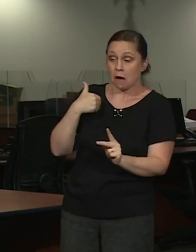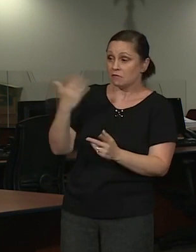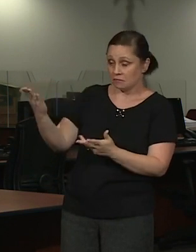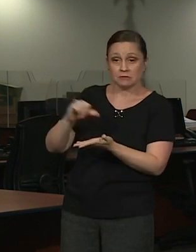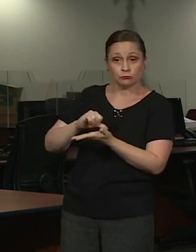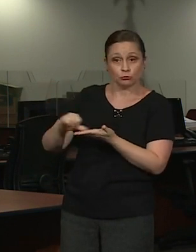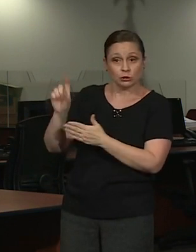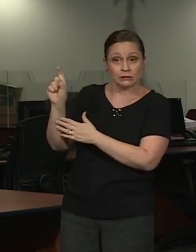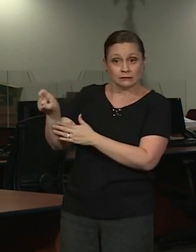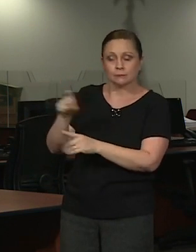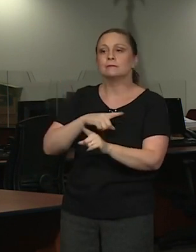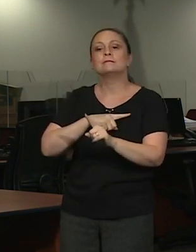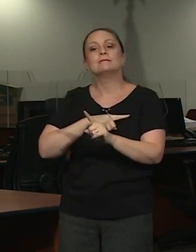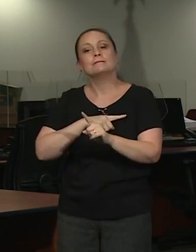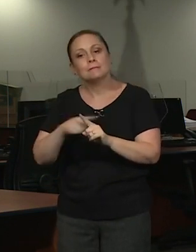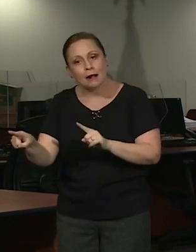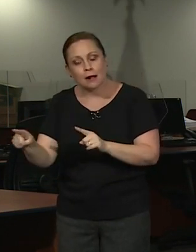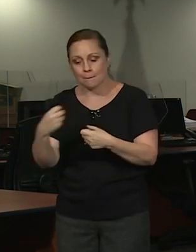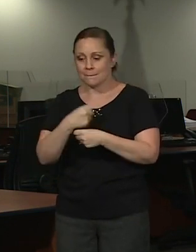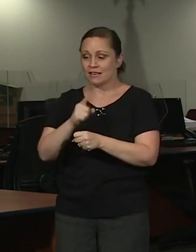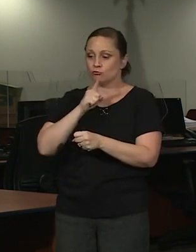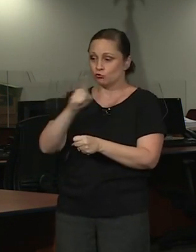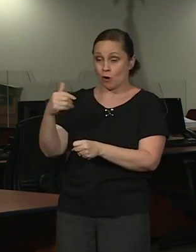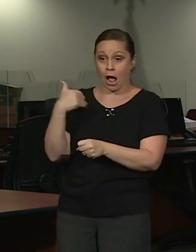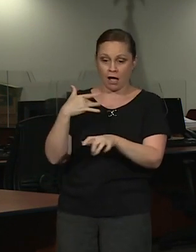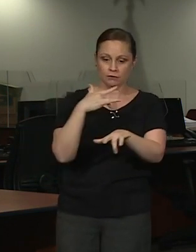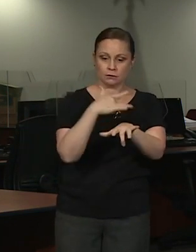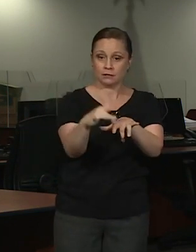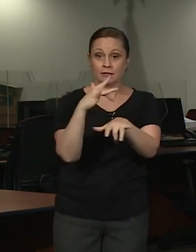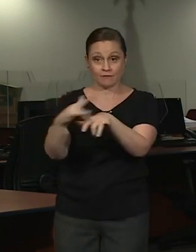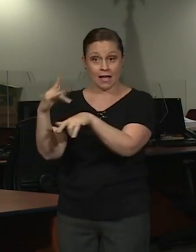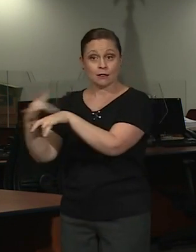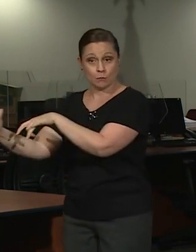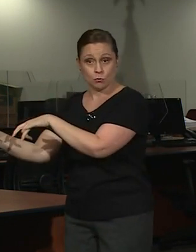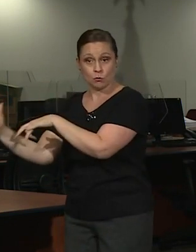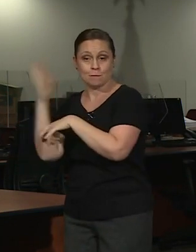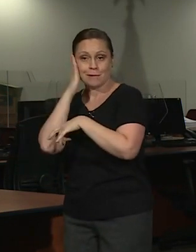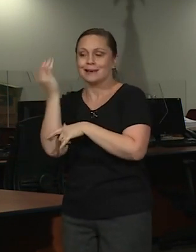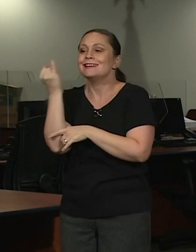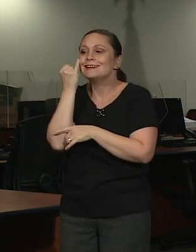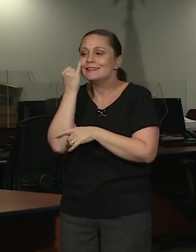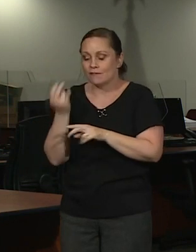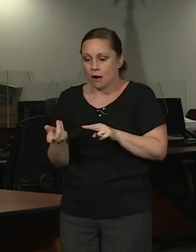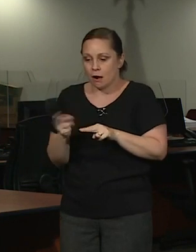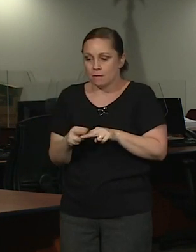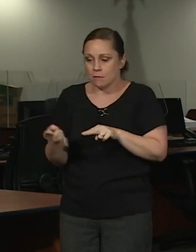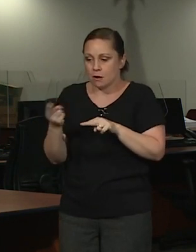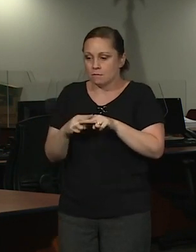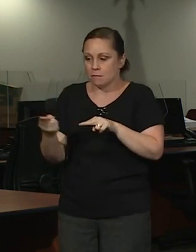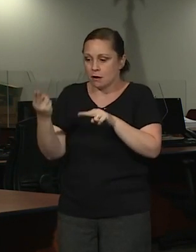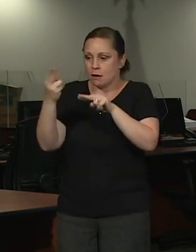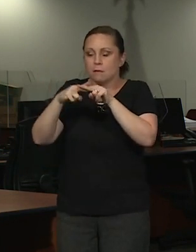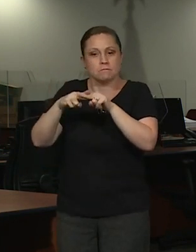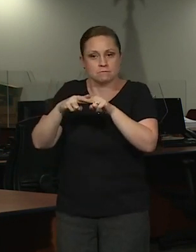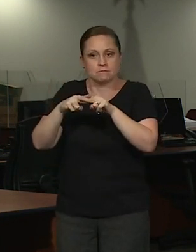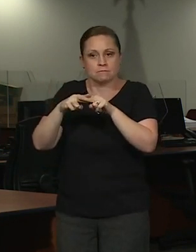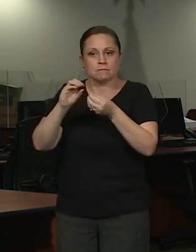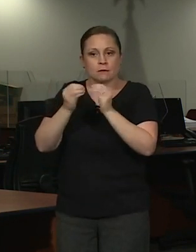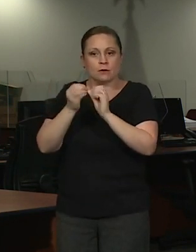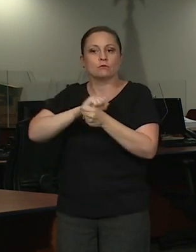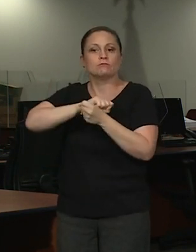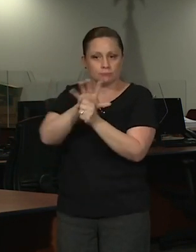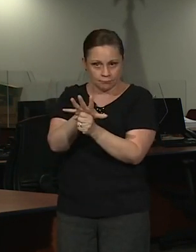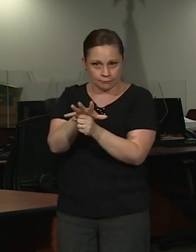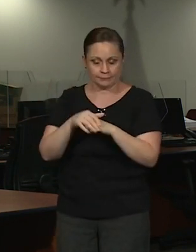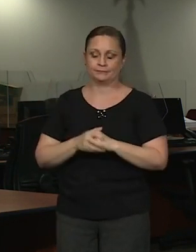that we have plenty of space in case the rates continue to rise at the rate that they're going up. And I want to assure